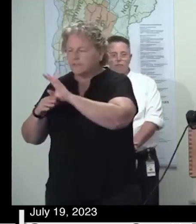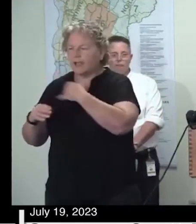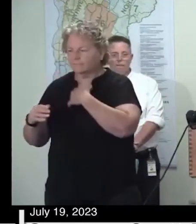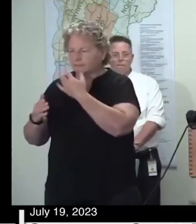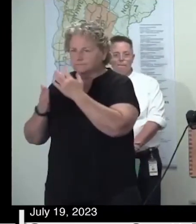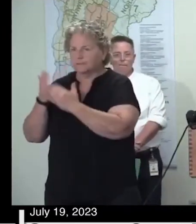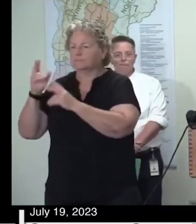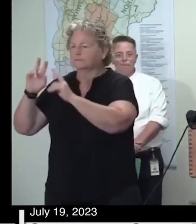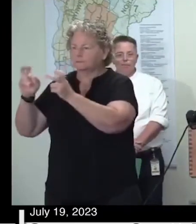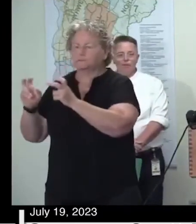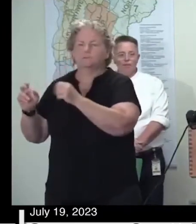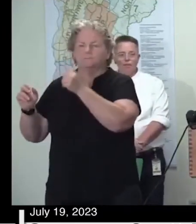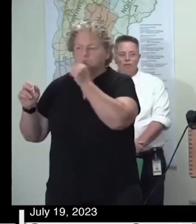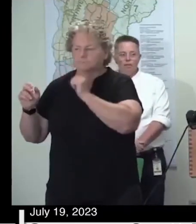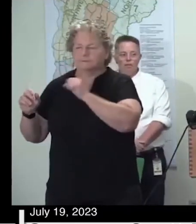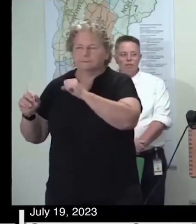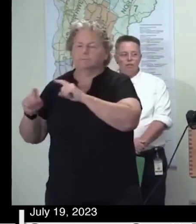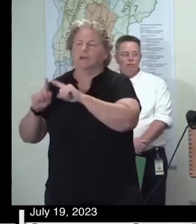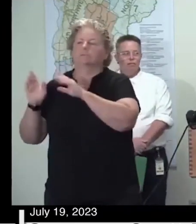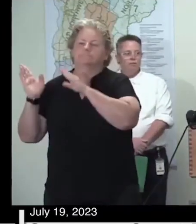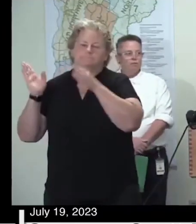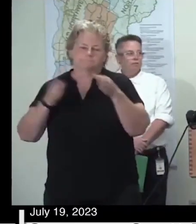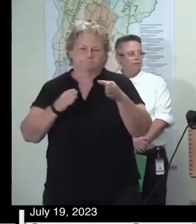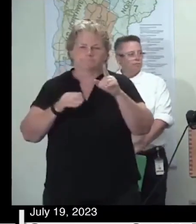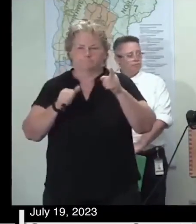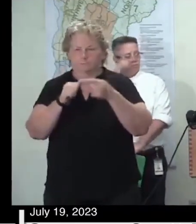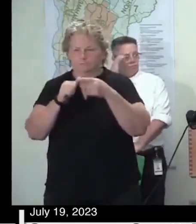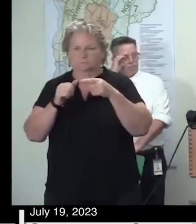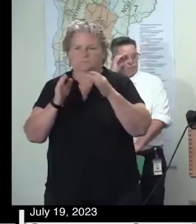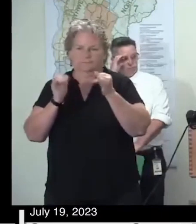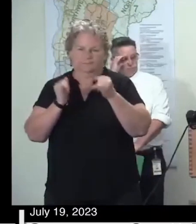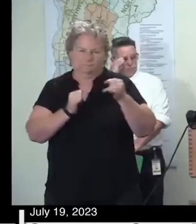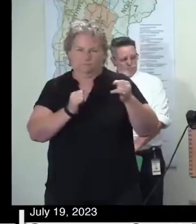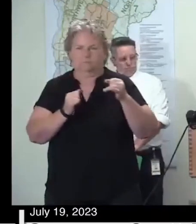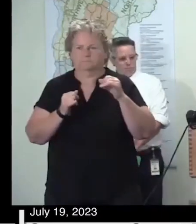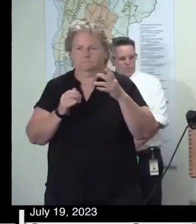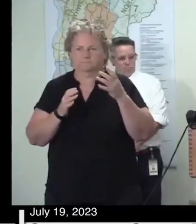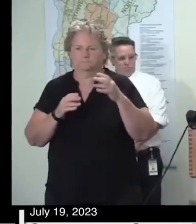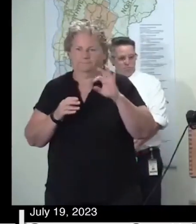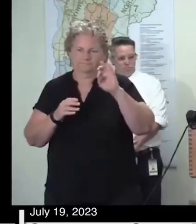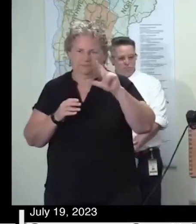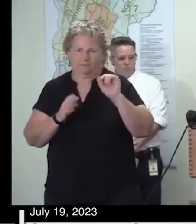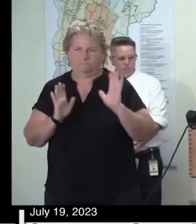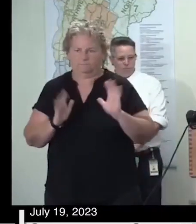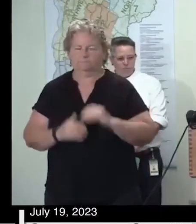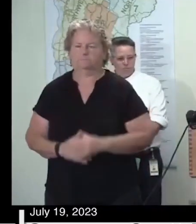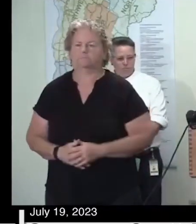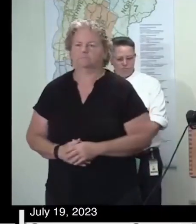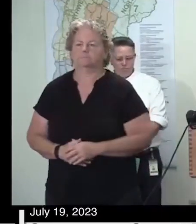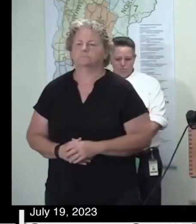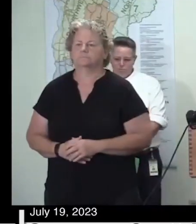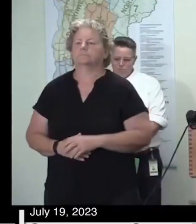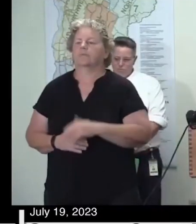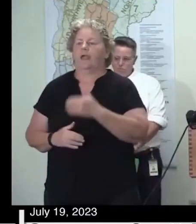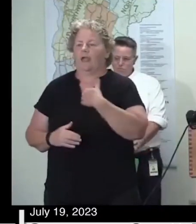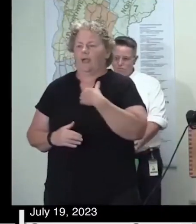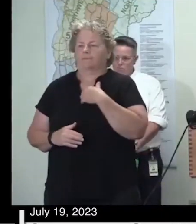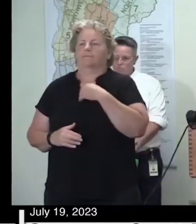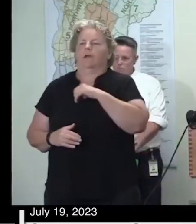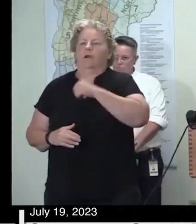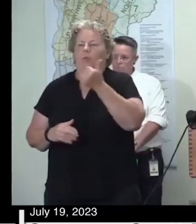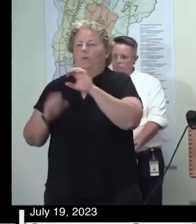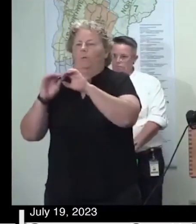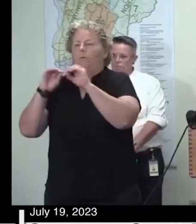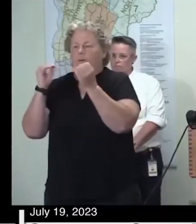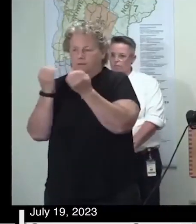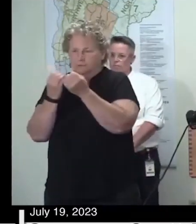throughout the state. Now, there are Small Business Administration loans available to help, and we'll talk more about